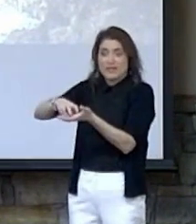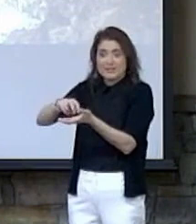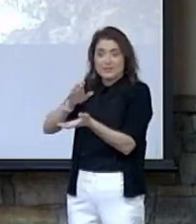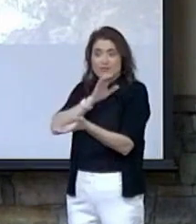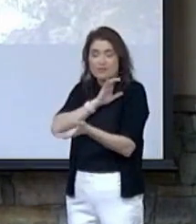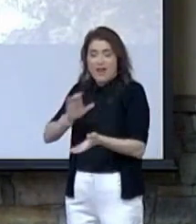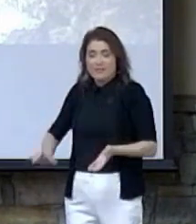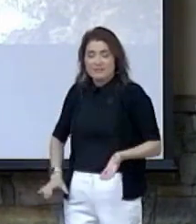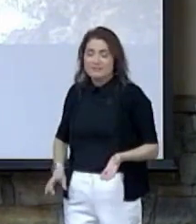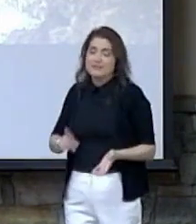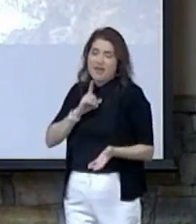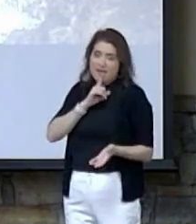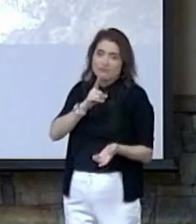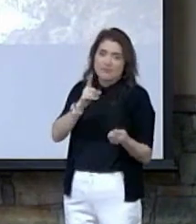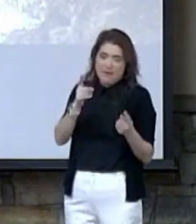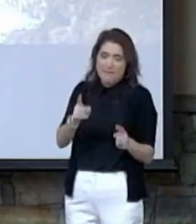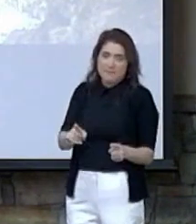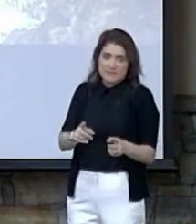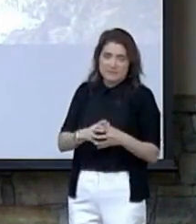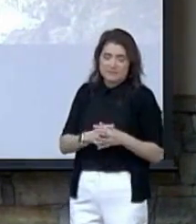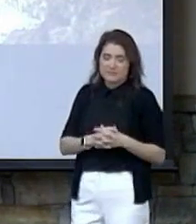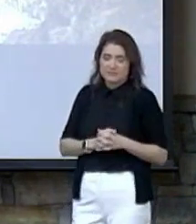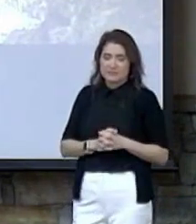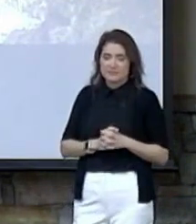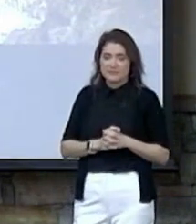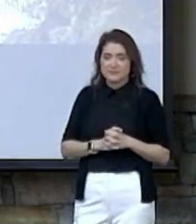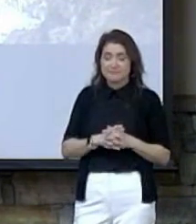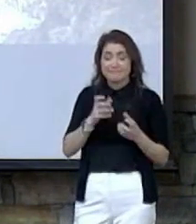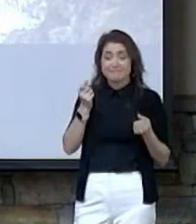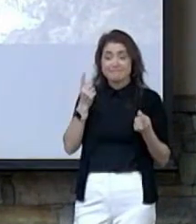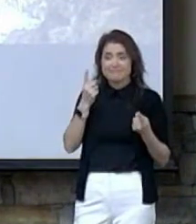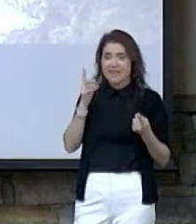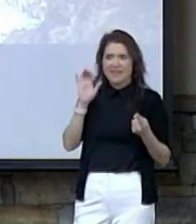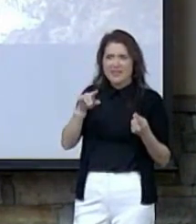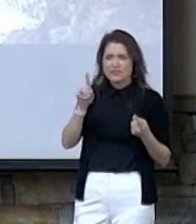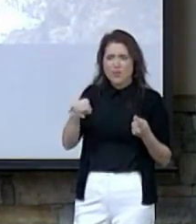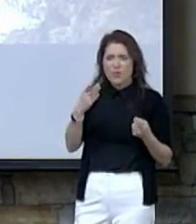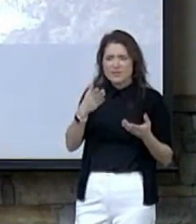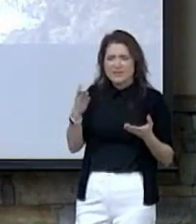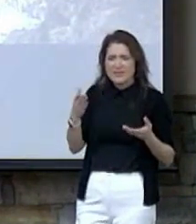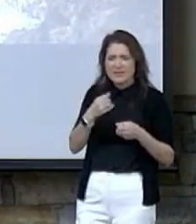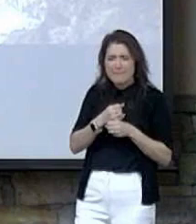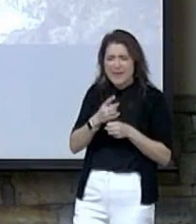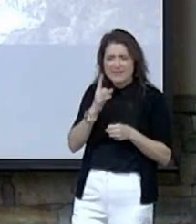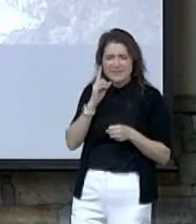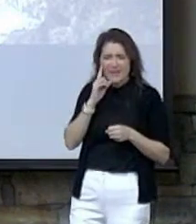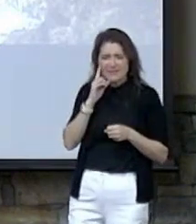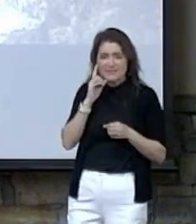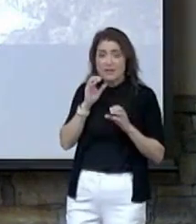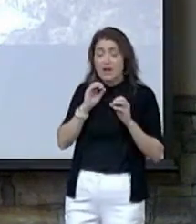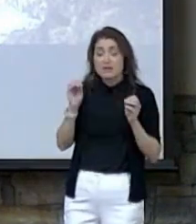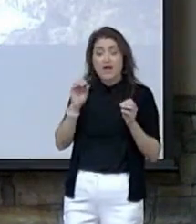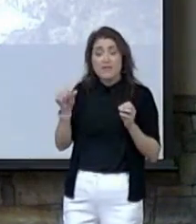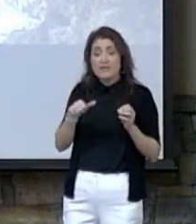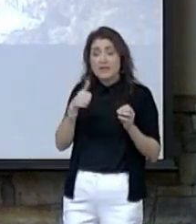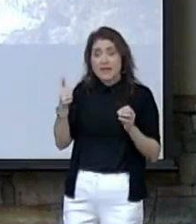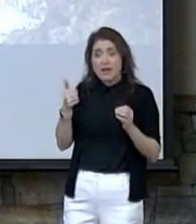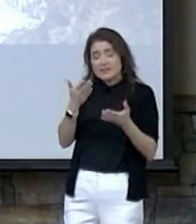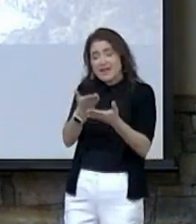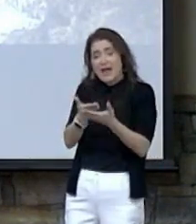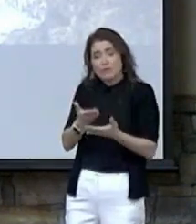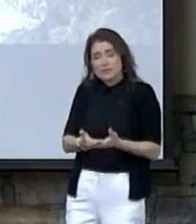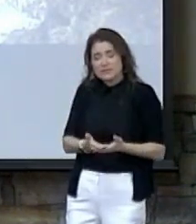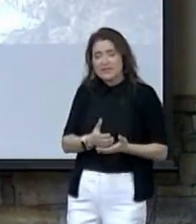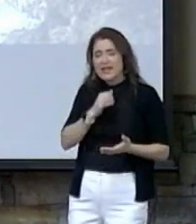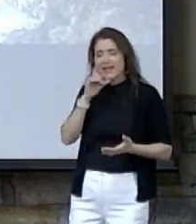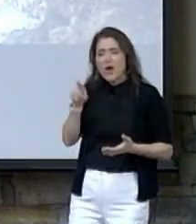actually happened. You see, that's the only thing that makes sense. Nothing else accounts for not just